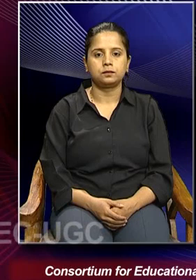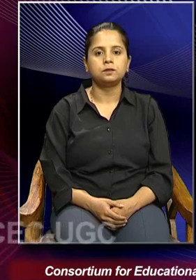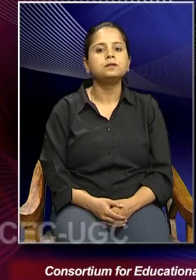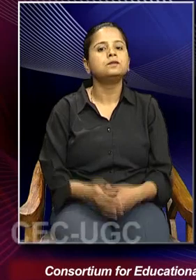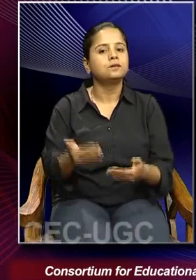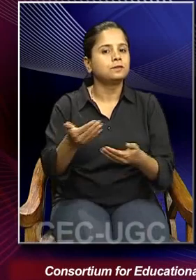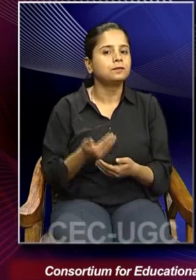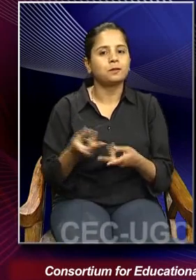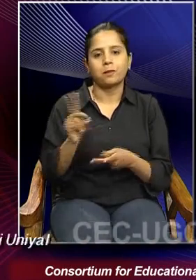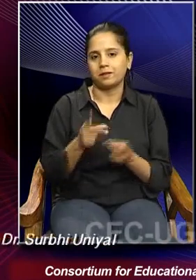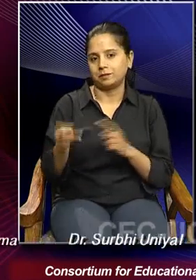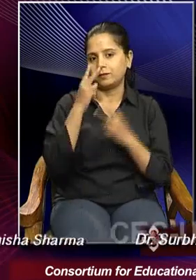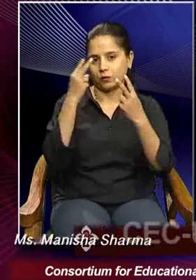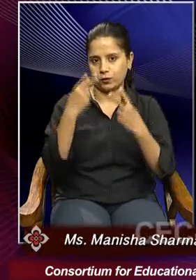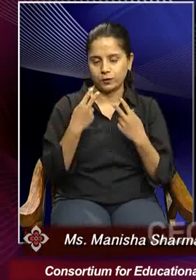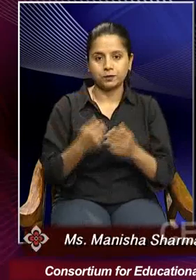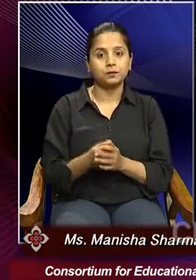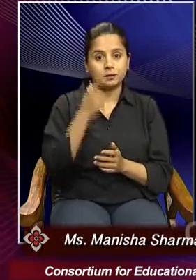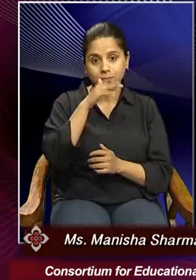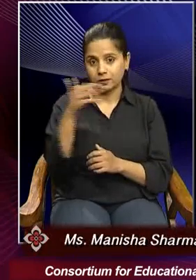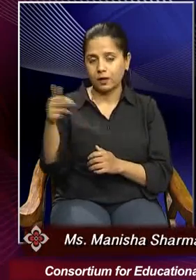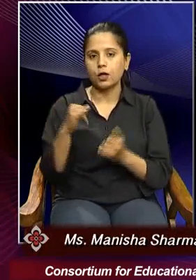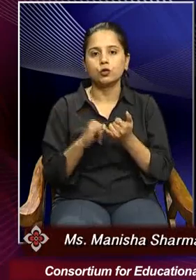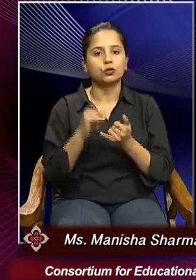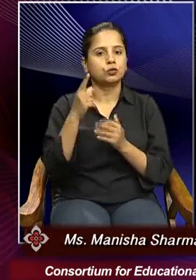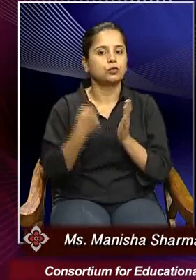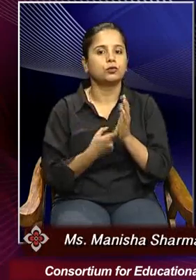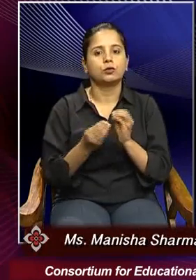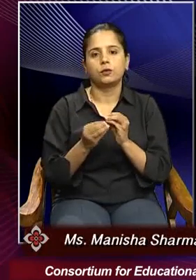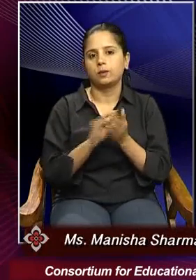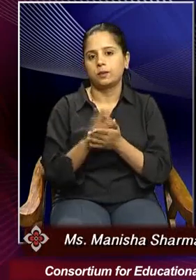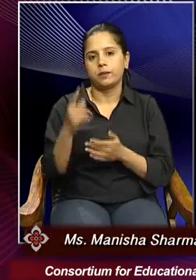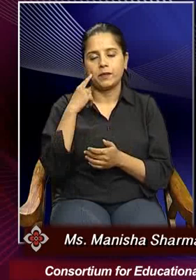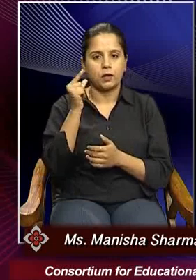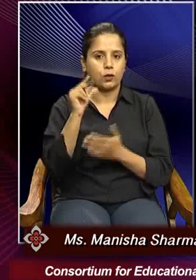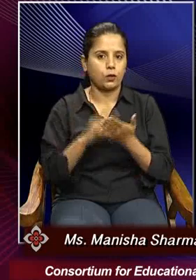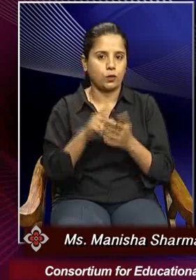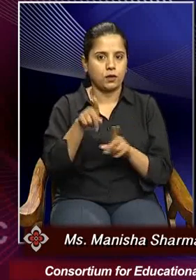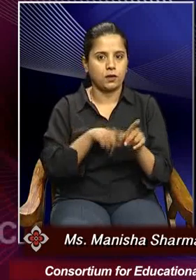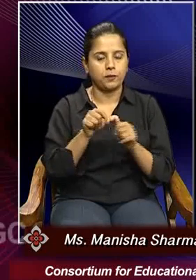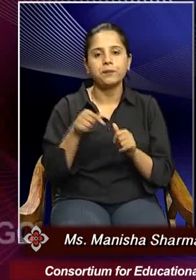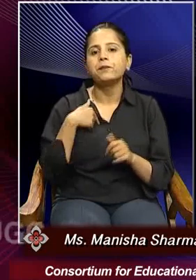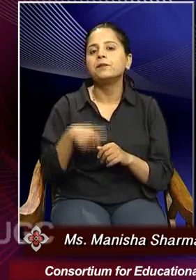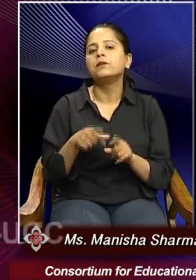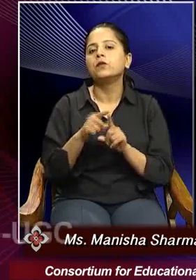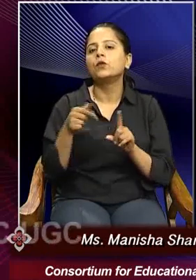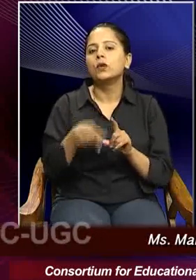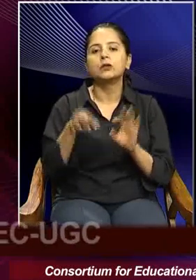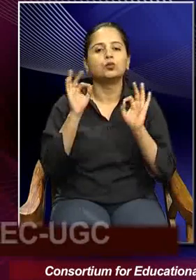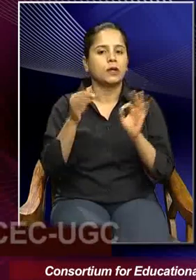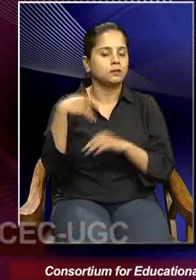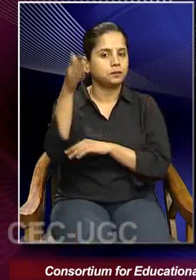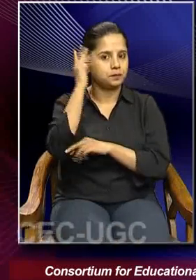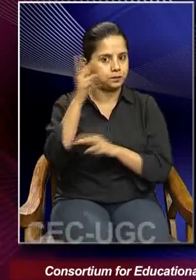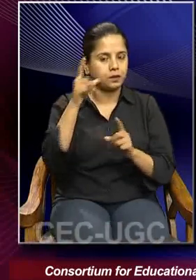Welcome back, viewers. You are with me, Surbhi Unyal, and we are doing a special lecture series under the